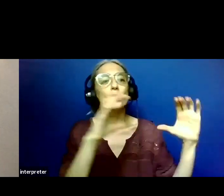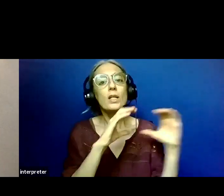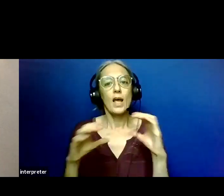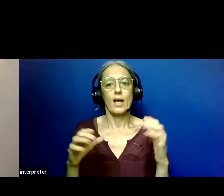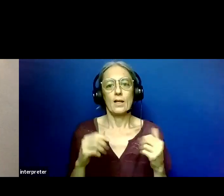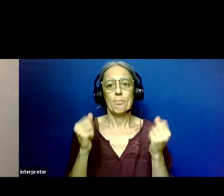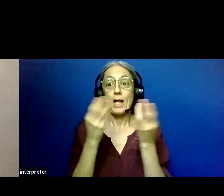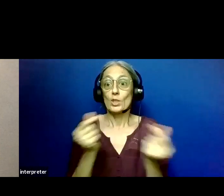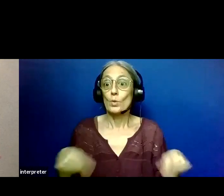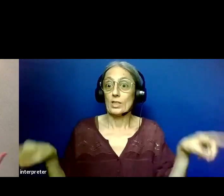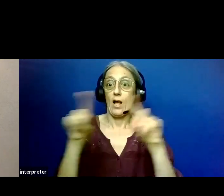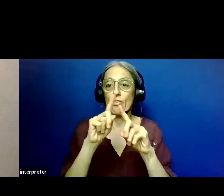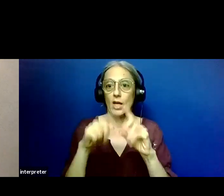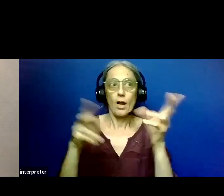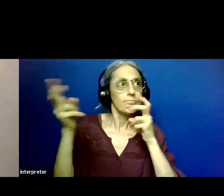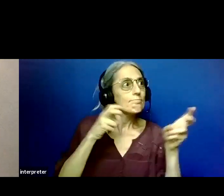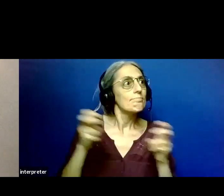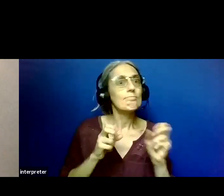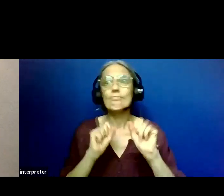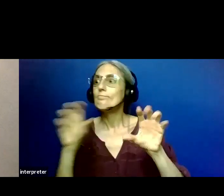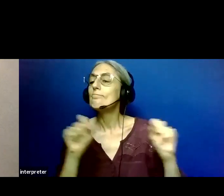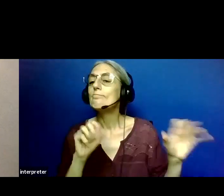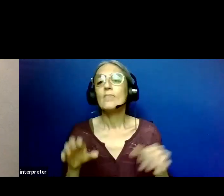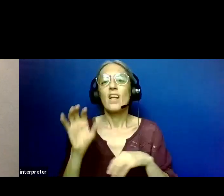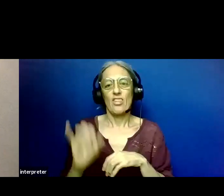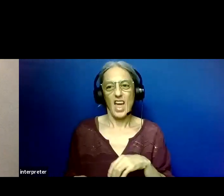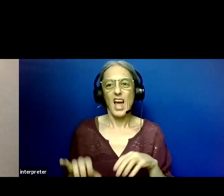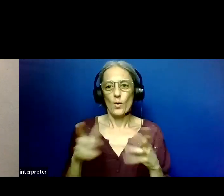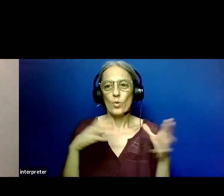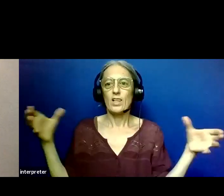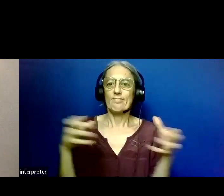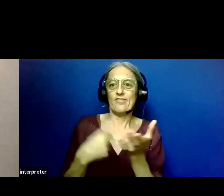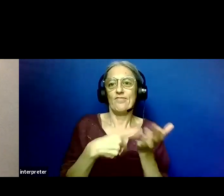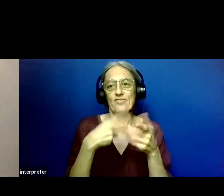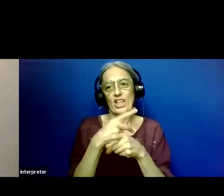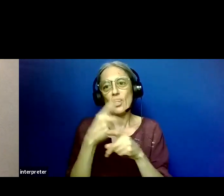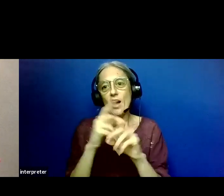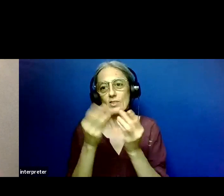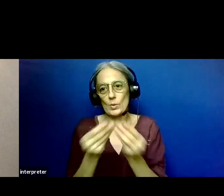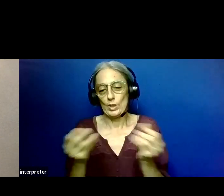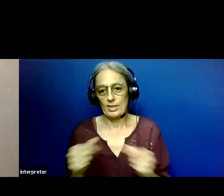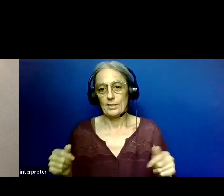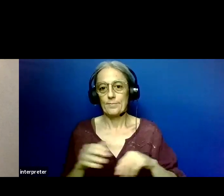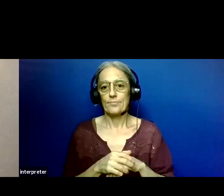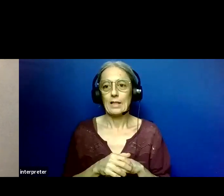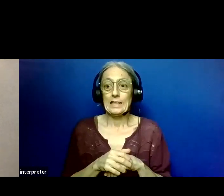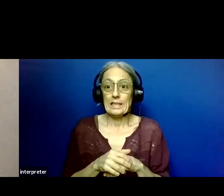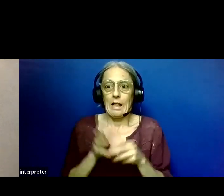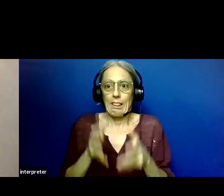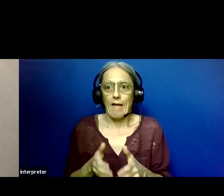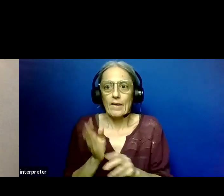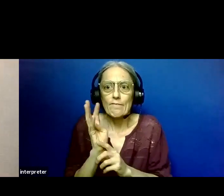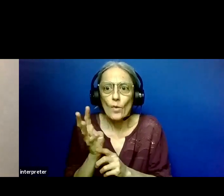yet. And that's how we figure things out. Before my time runs out, because I think I have